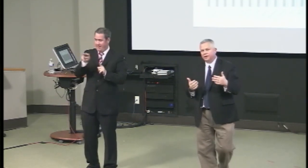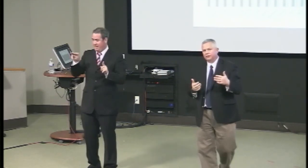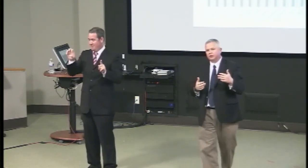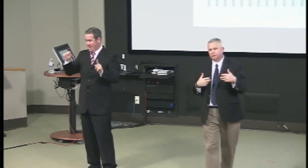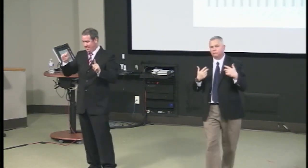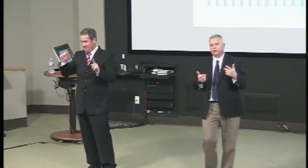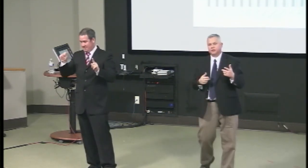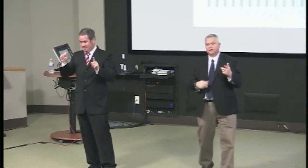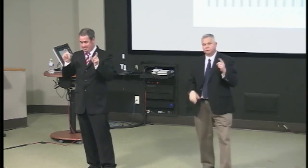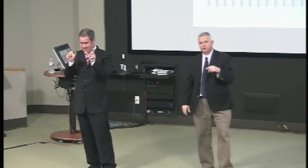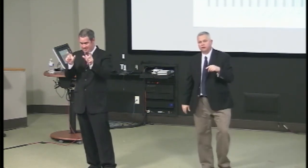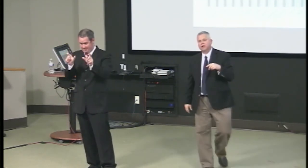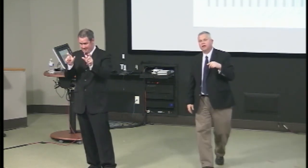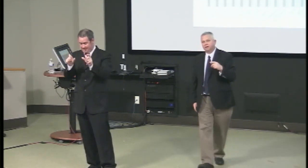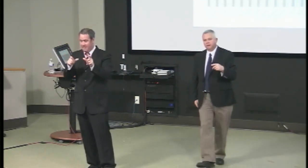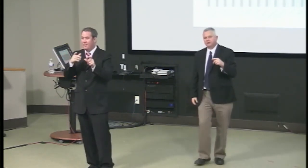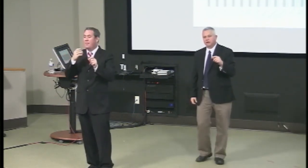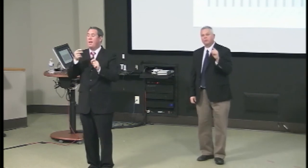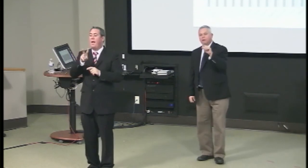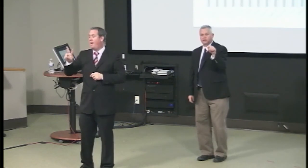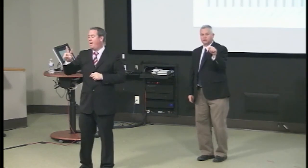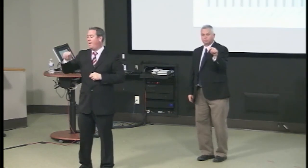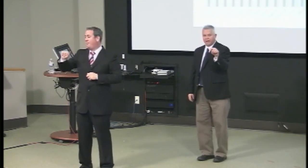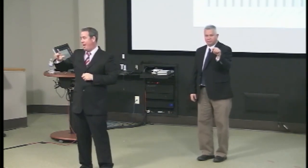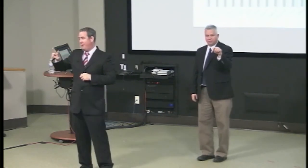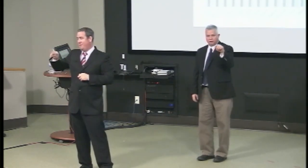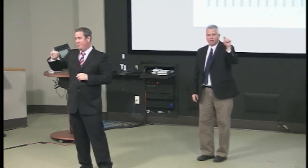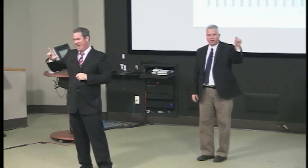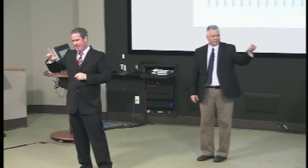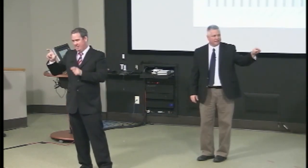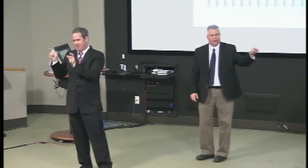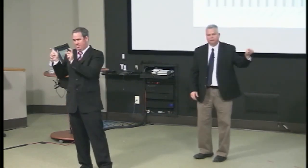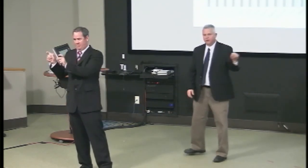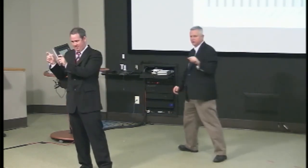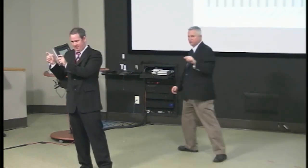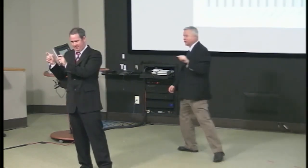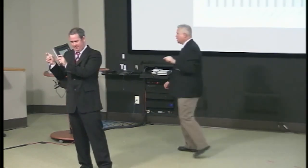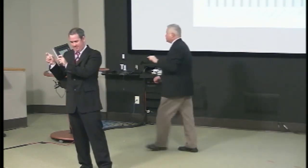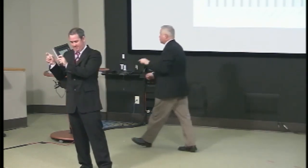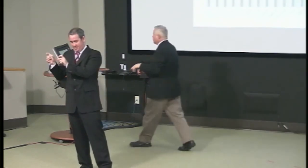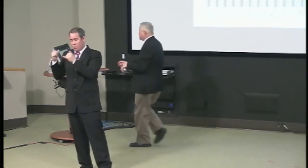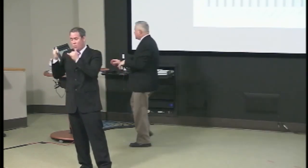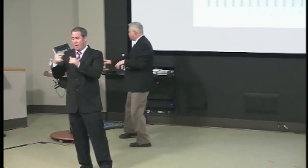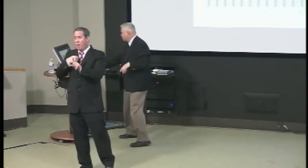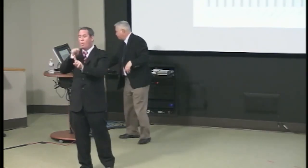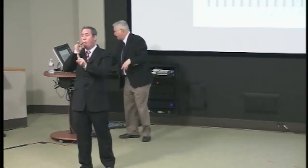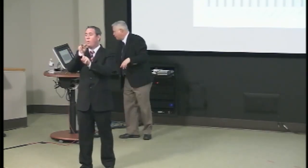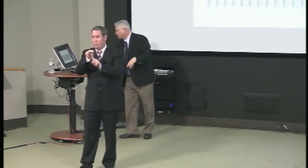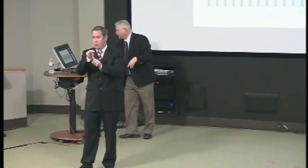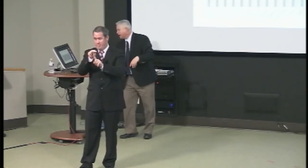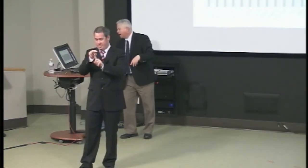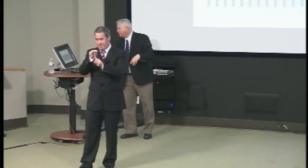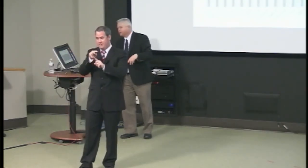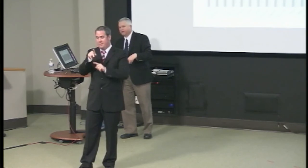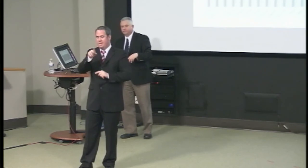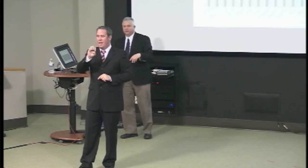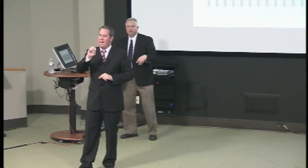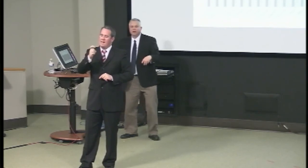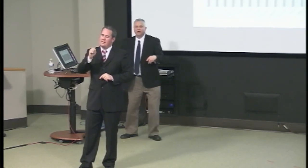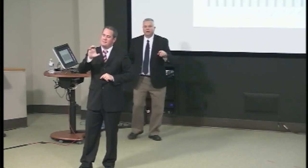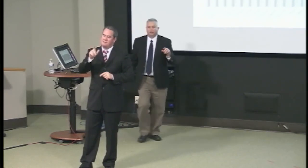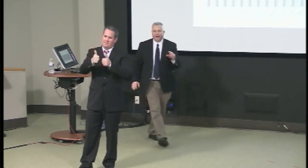lower dopaminergic expression in frontal lobe and worse behavior on executive function. So what we did is we found a